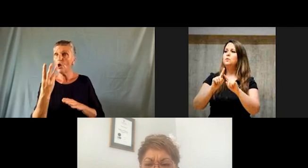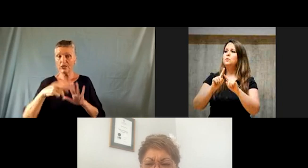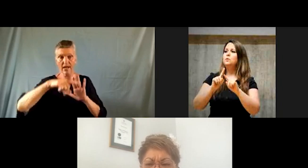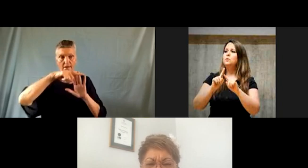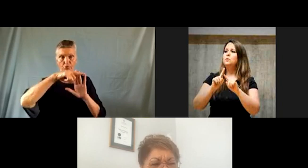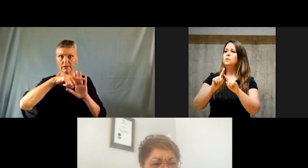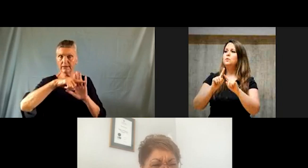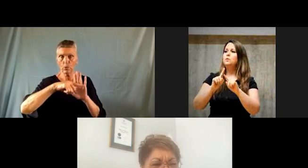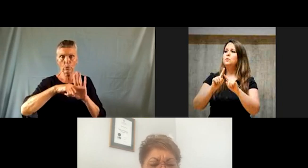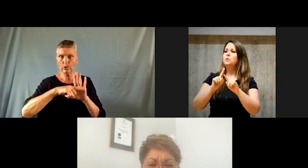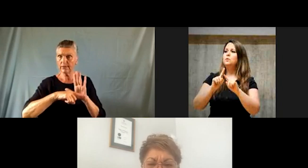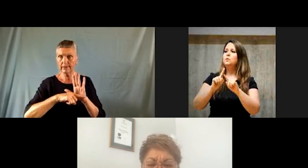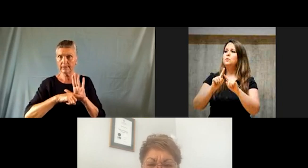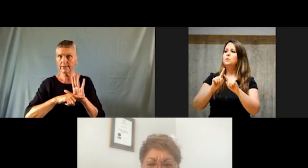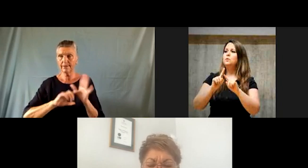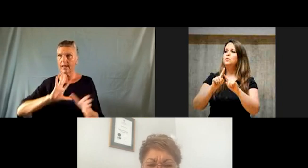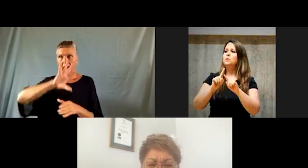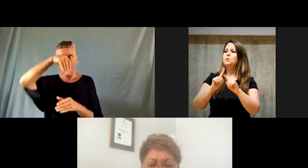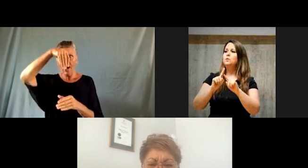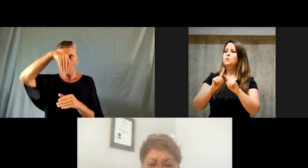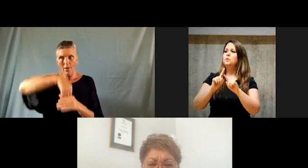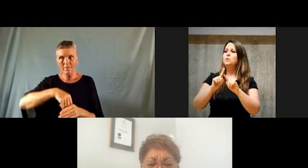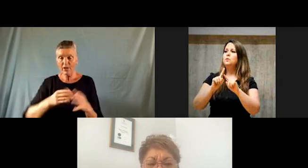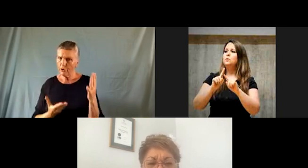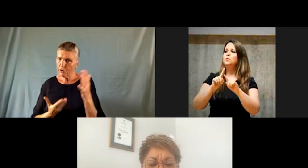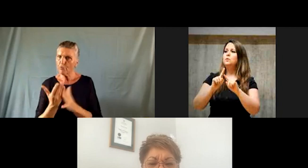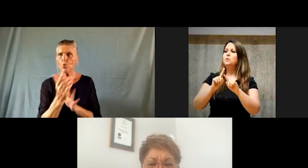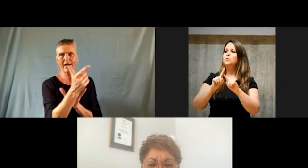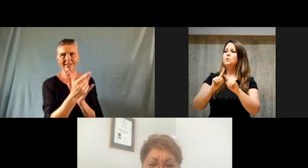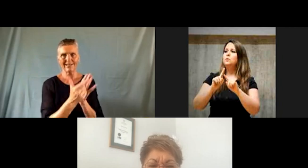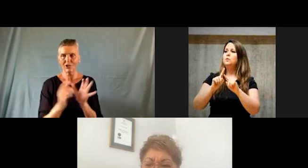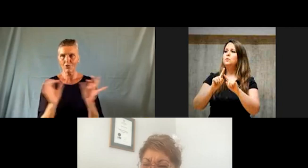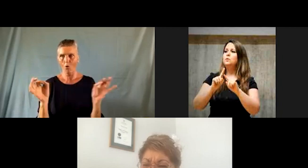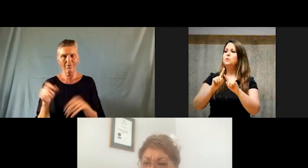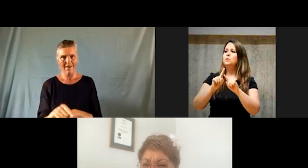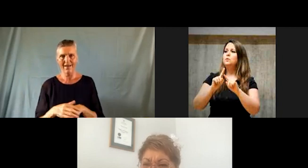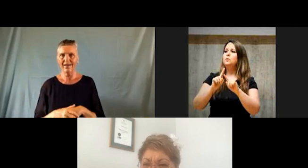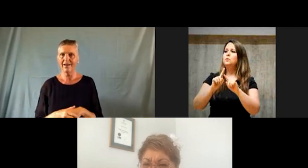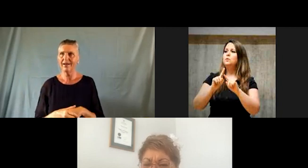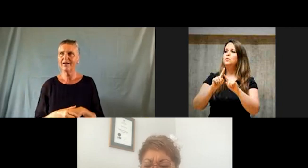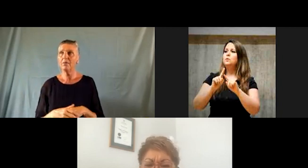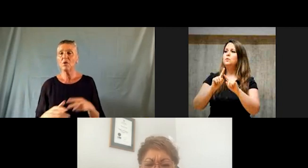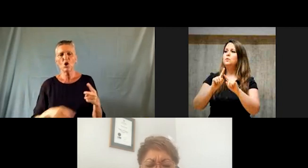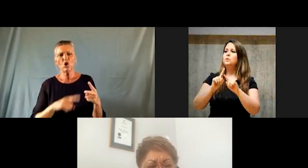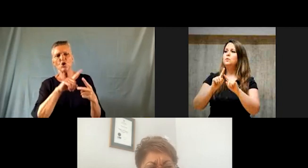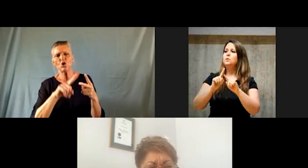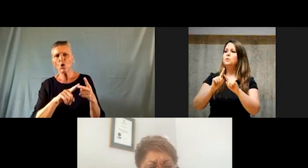not embedded throughout that legislation. We didn't want 2 or 3 of the